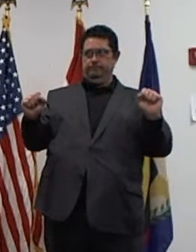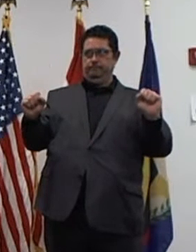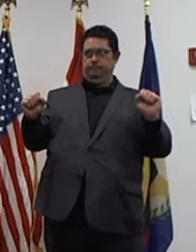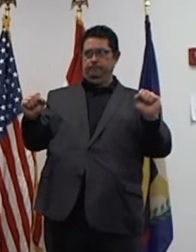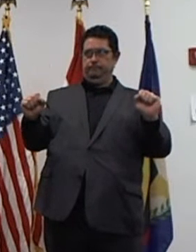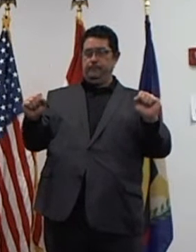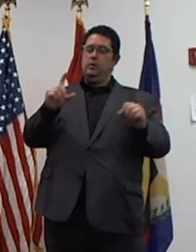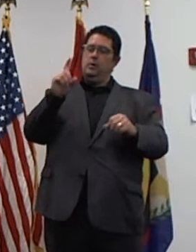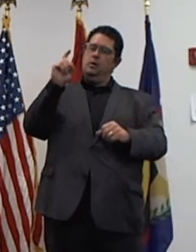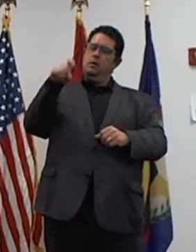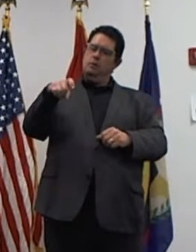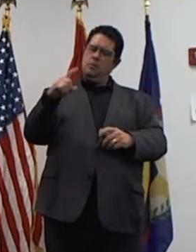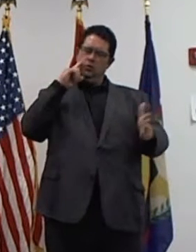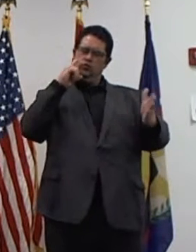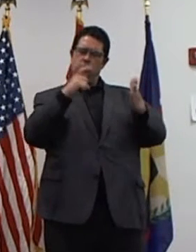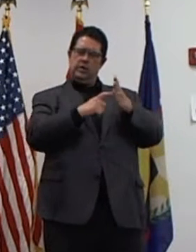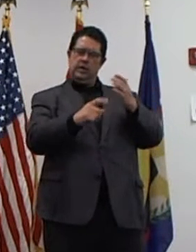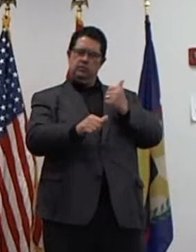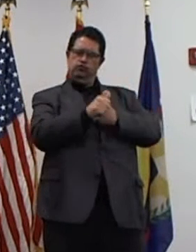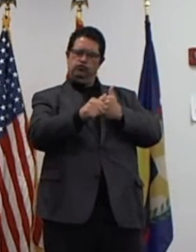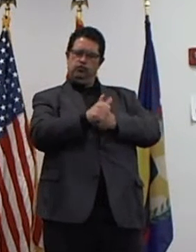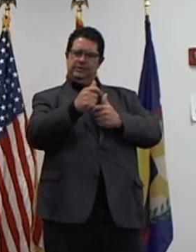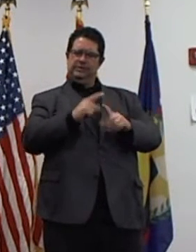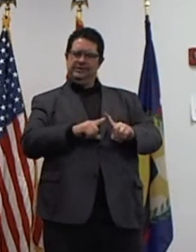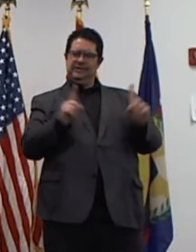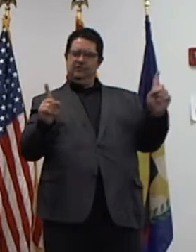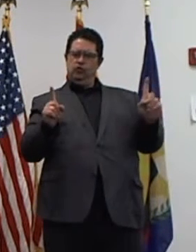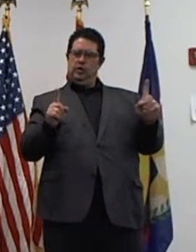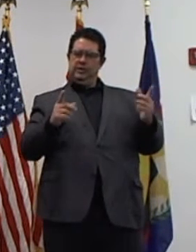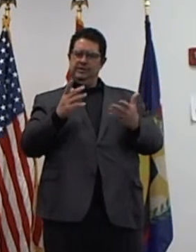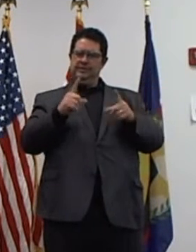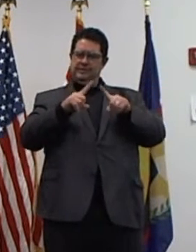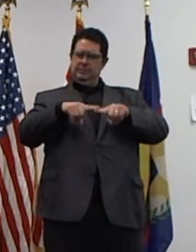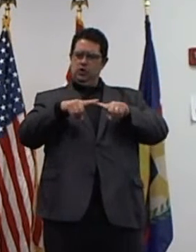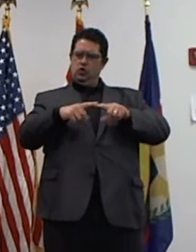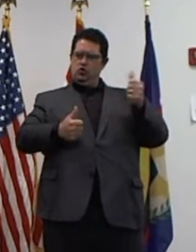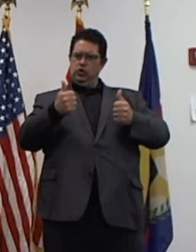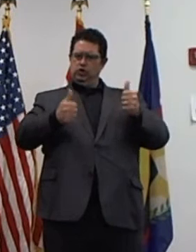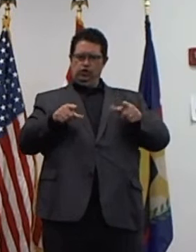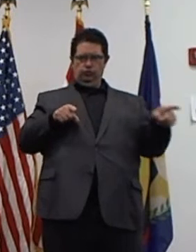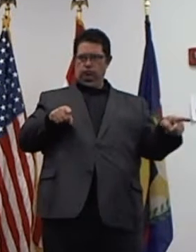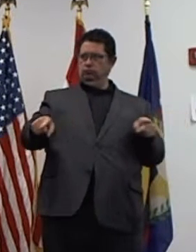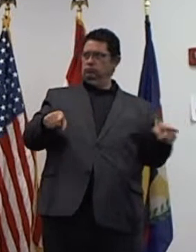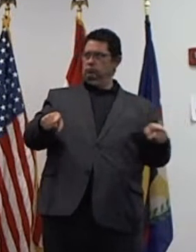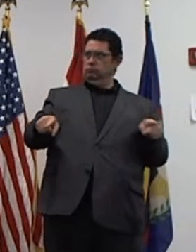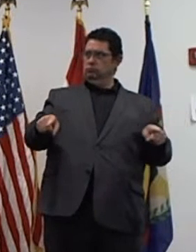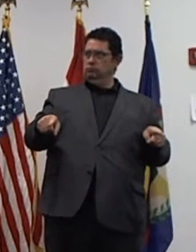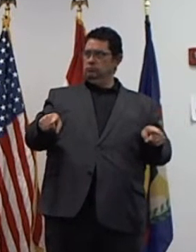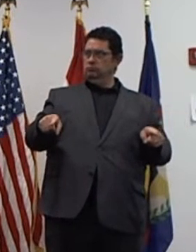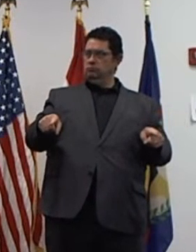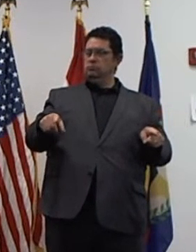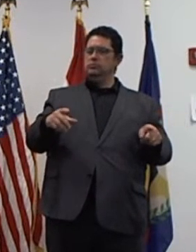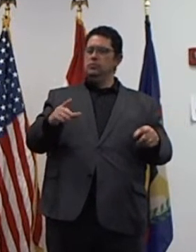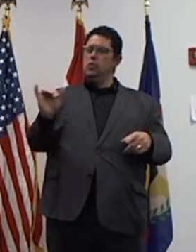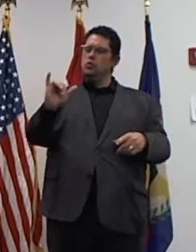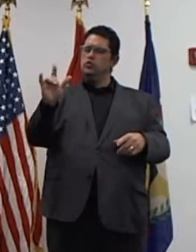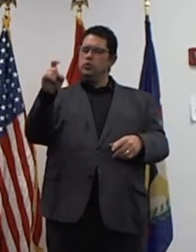that the risk is different based on the type of facility. We also need to recognize that